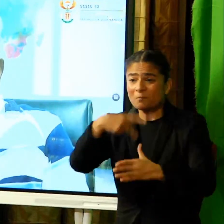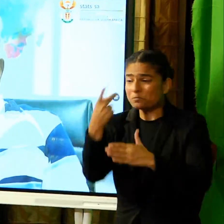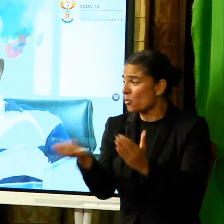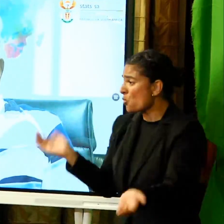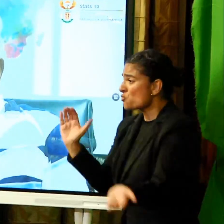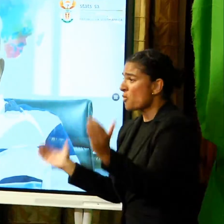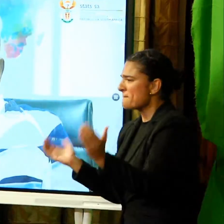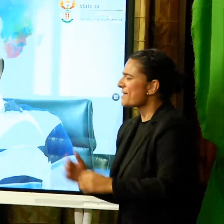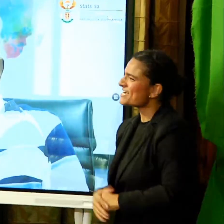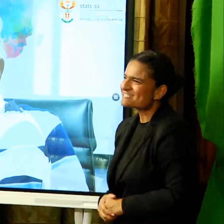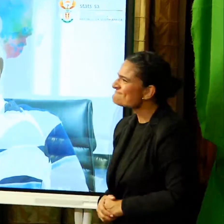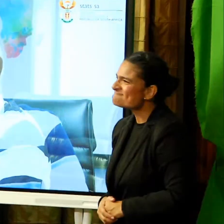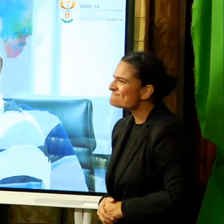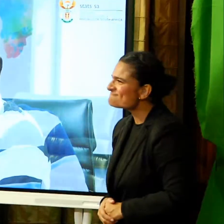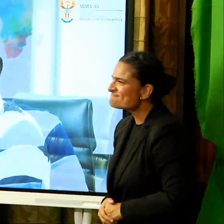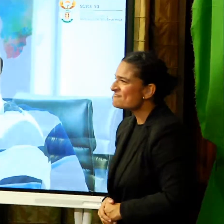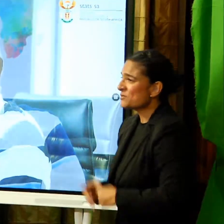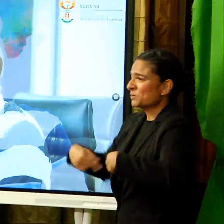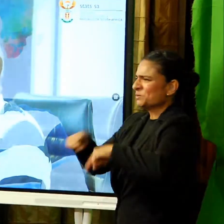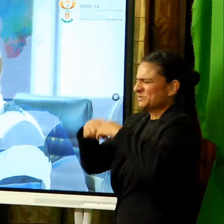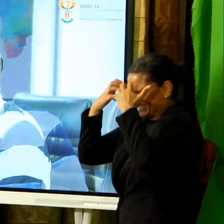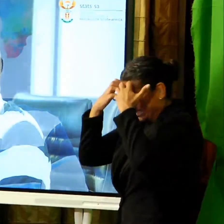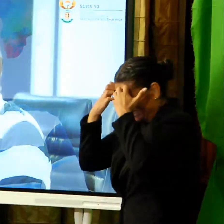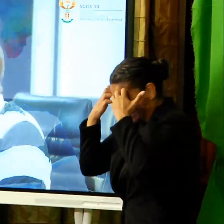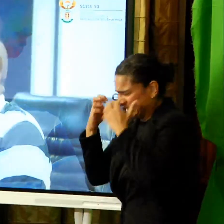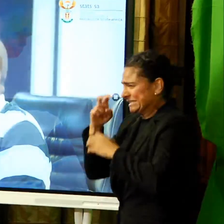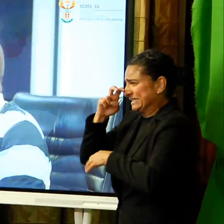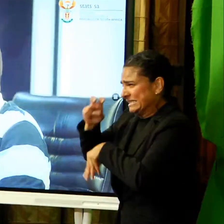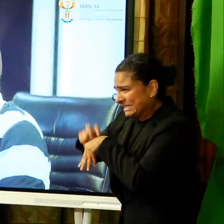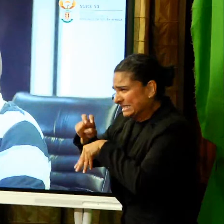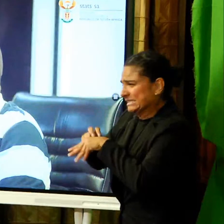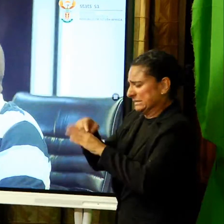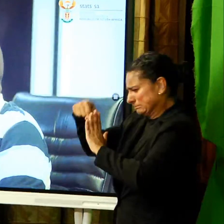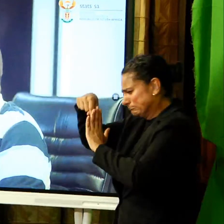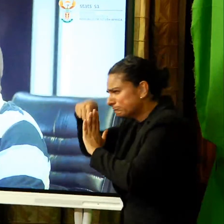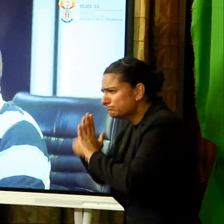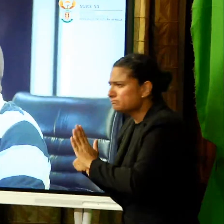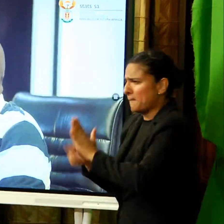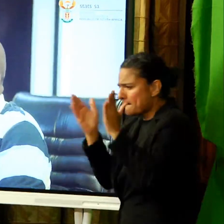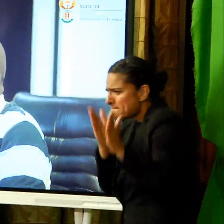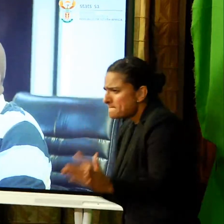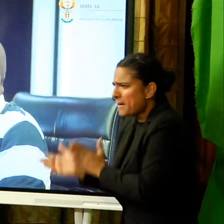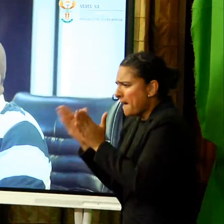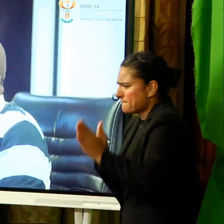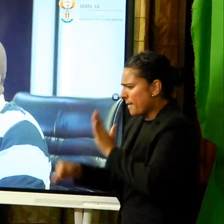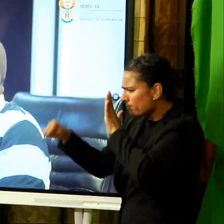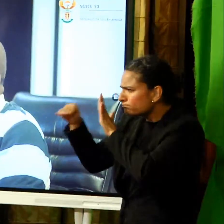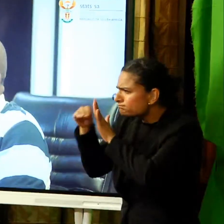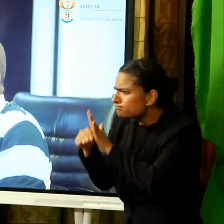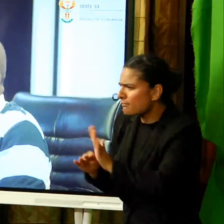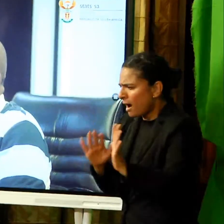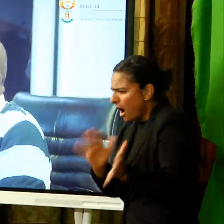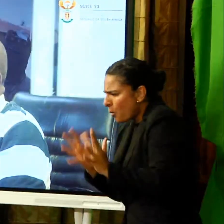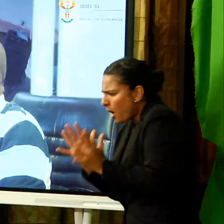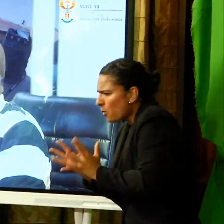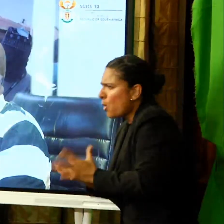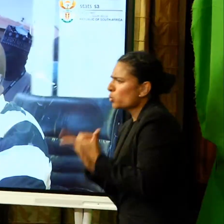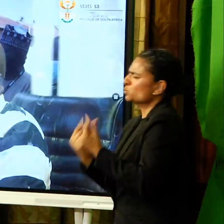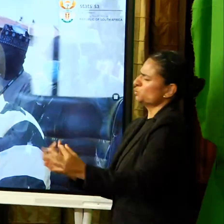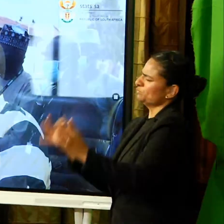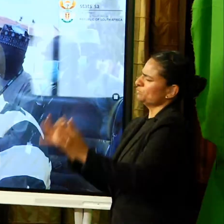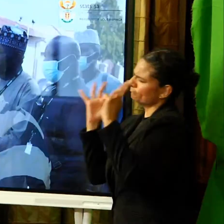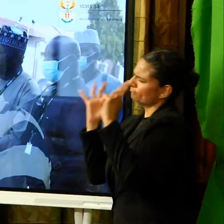accurate planning and testing is essential to effectively execute such a project. We set out to